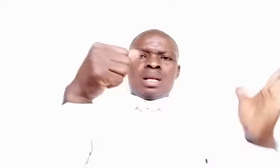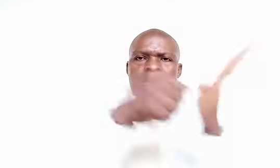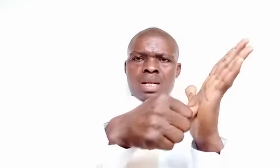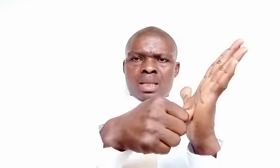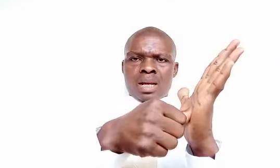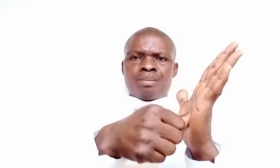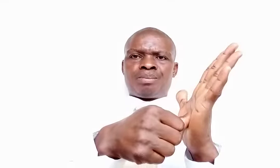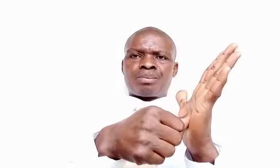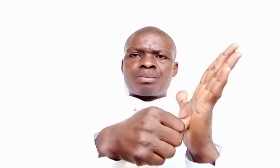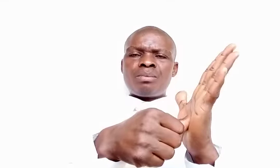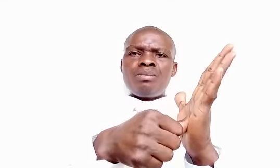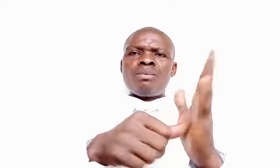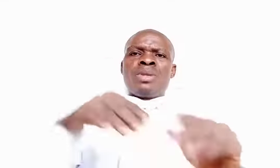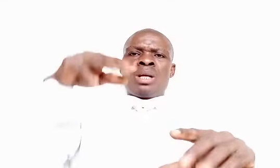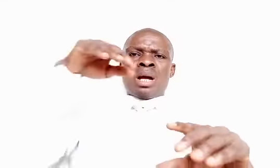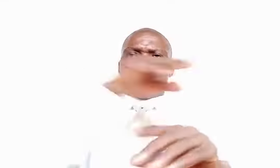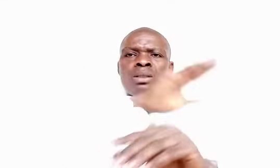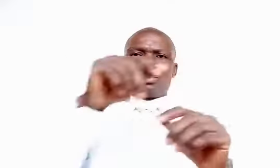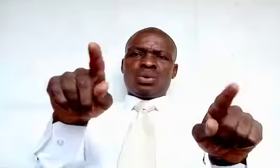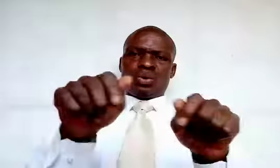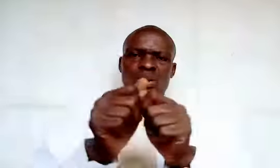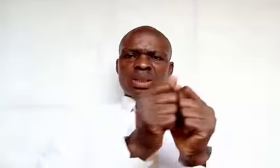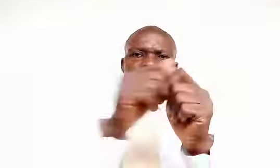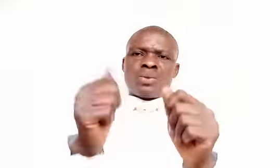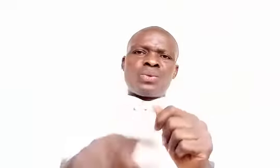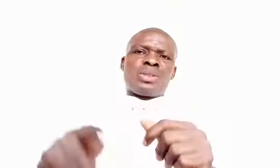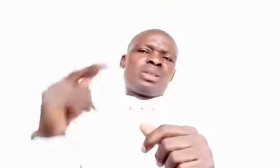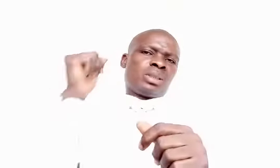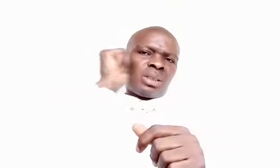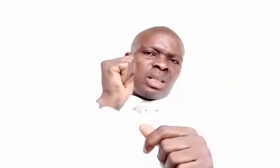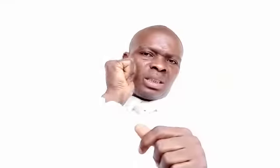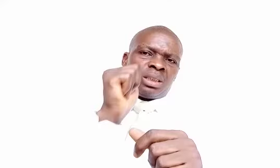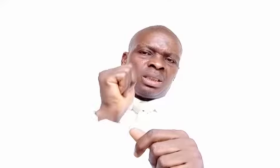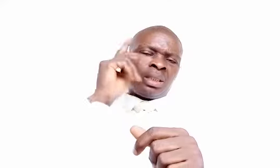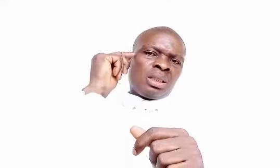athletics, and Nigeria. Only the conjunctions are not capitalized.